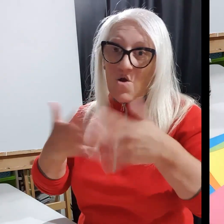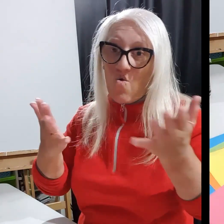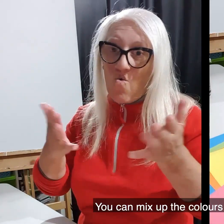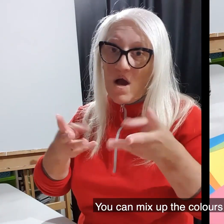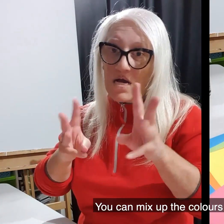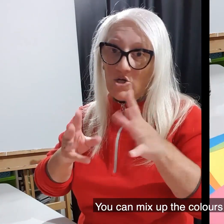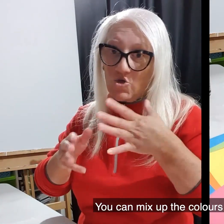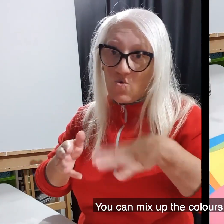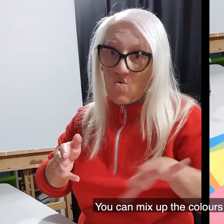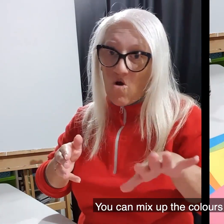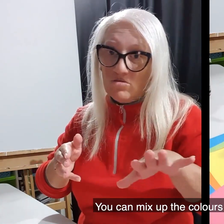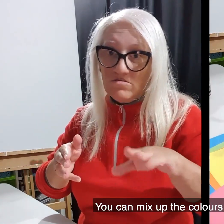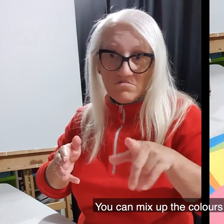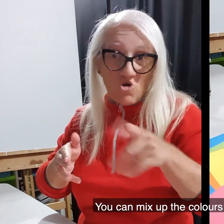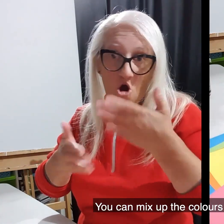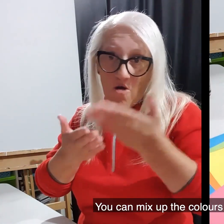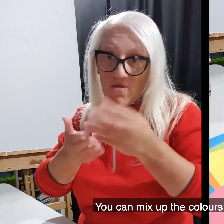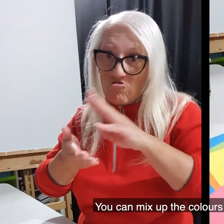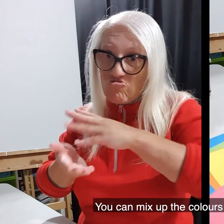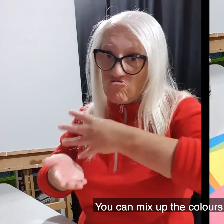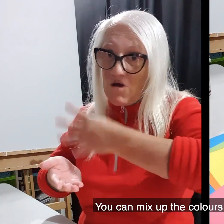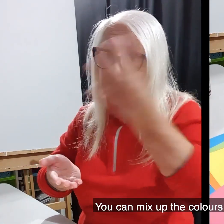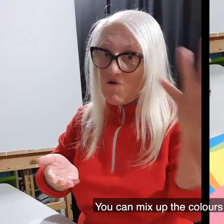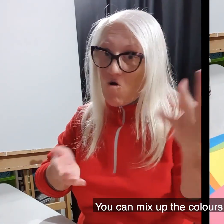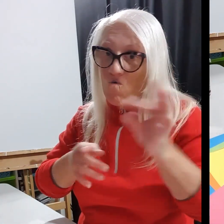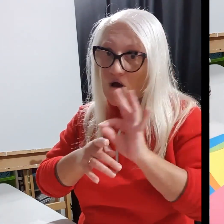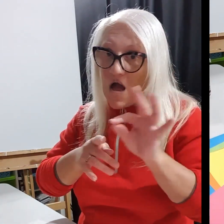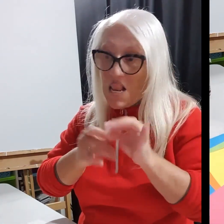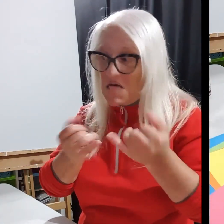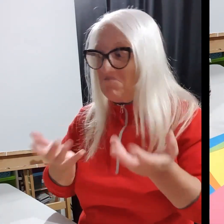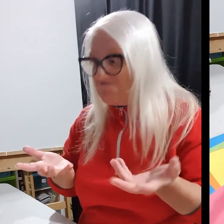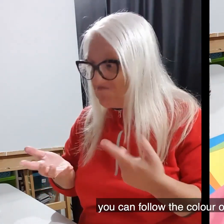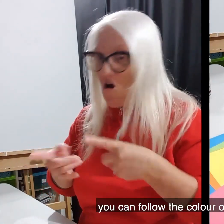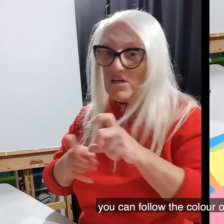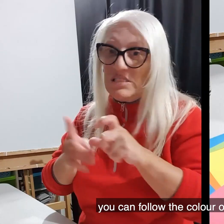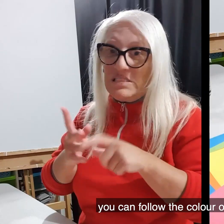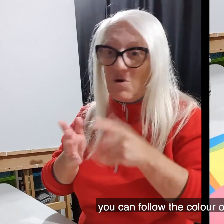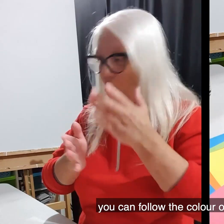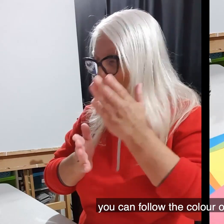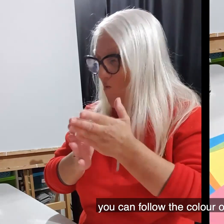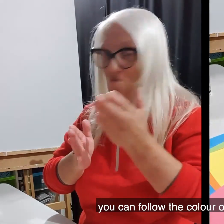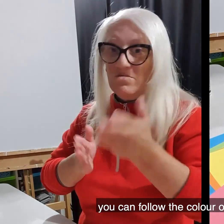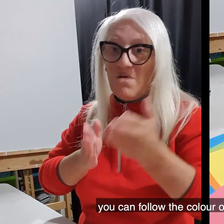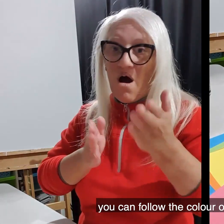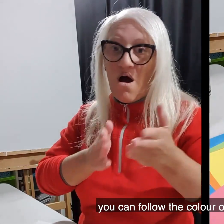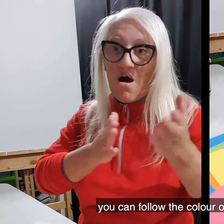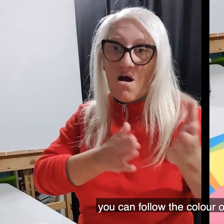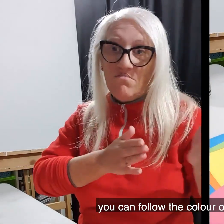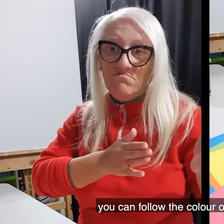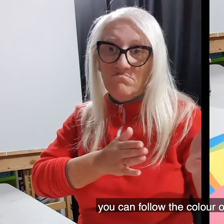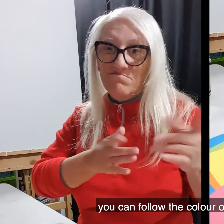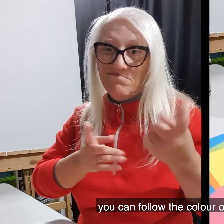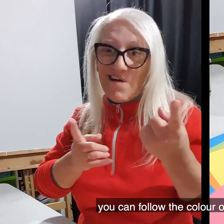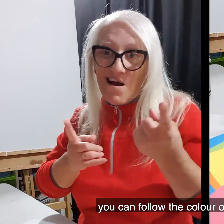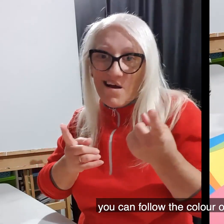You can mix up the colours any way you want. You can follow the colour order of the rainbow,